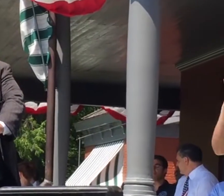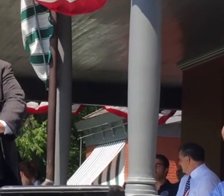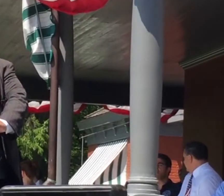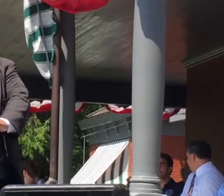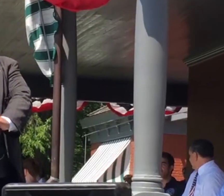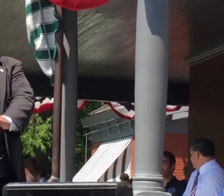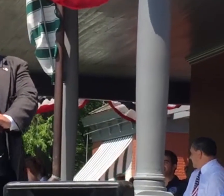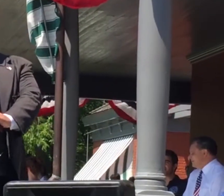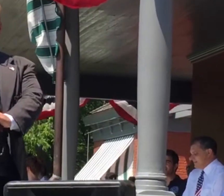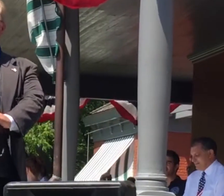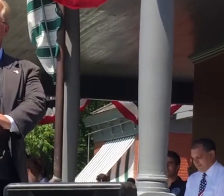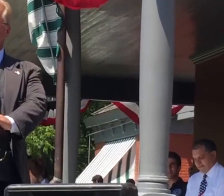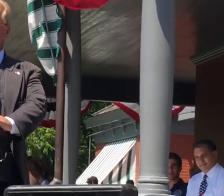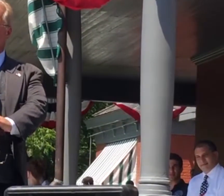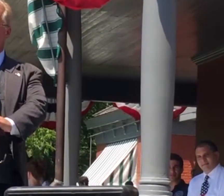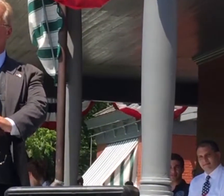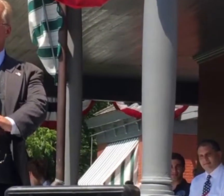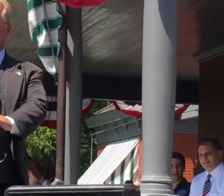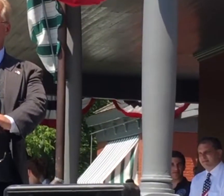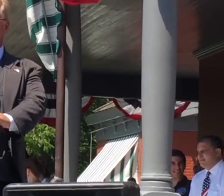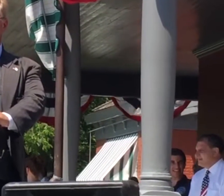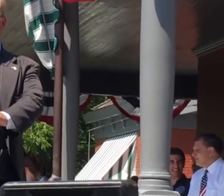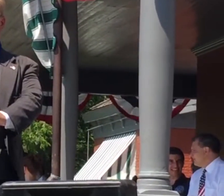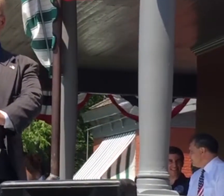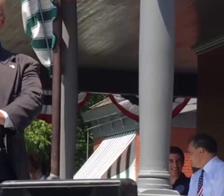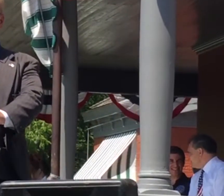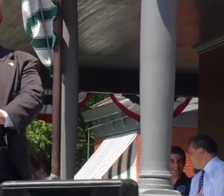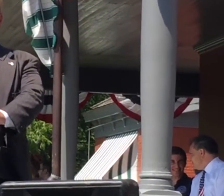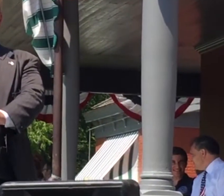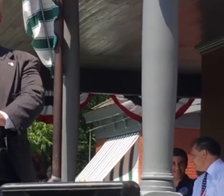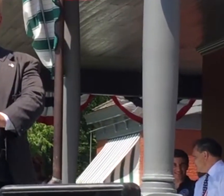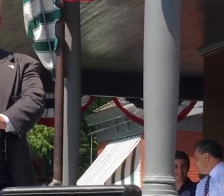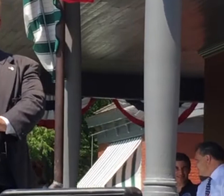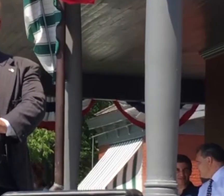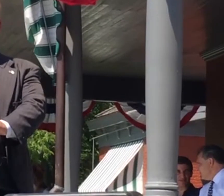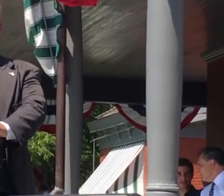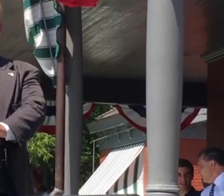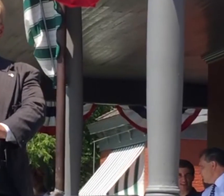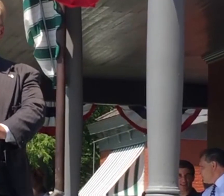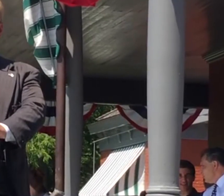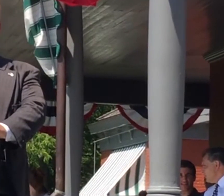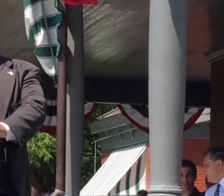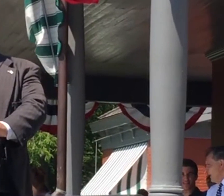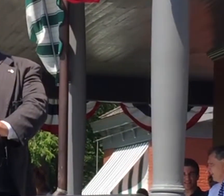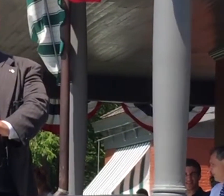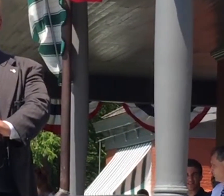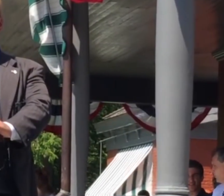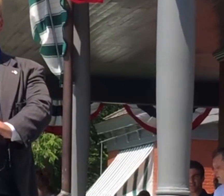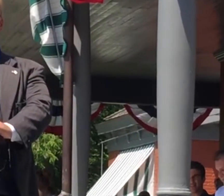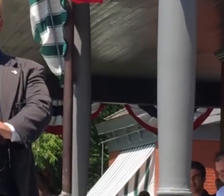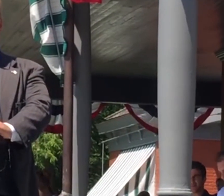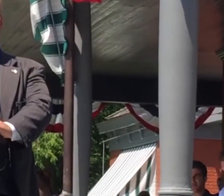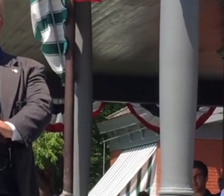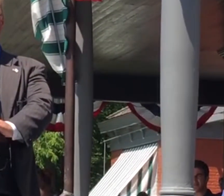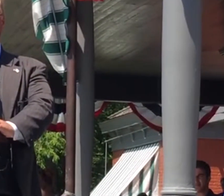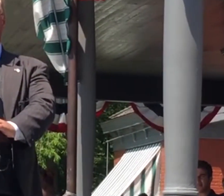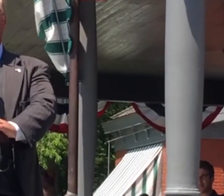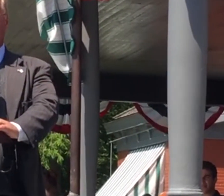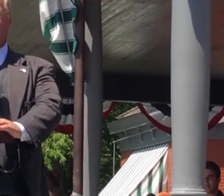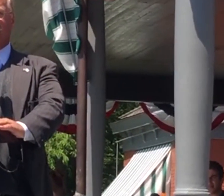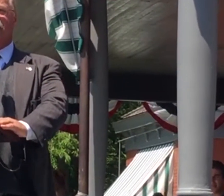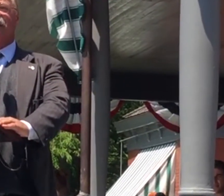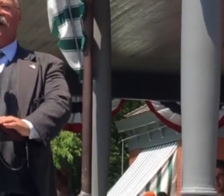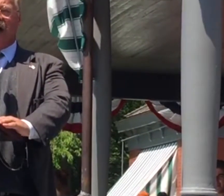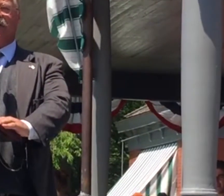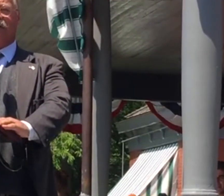of one people, united by one flag, and called upon to leave our country in better condition